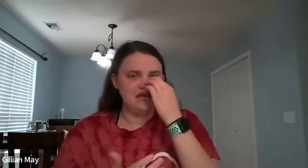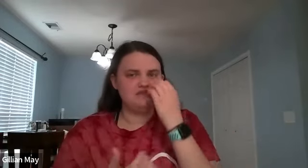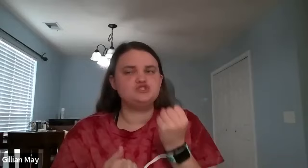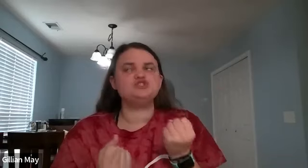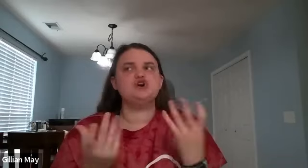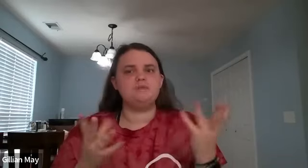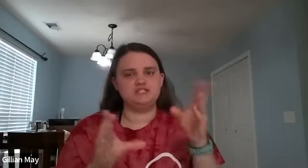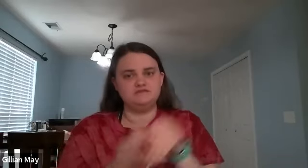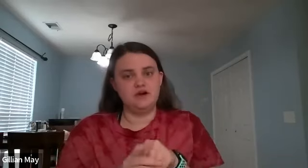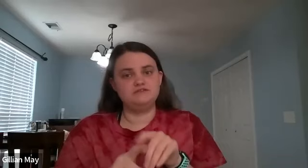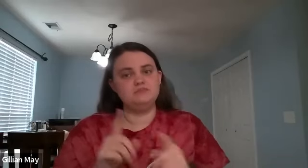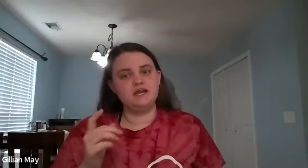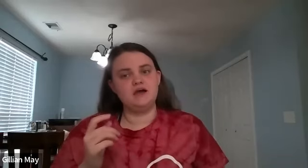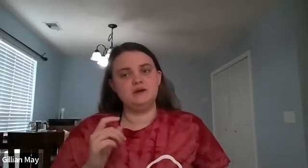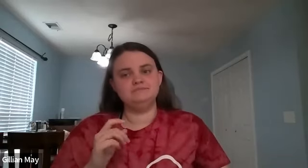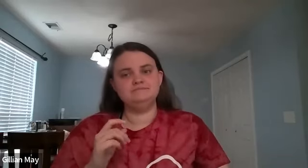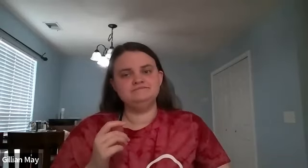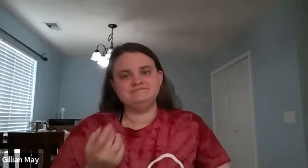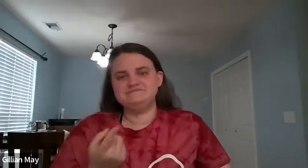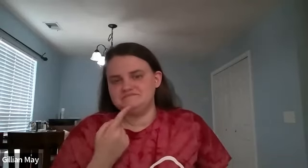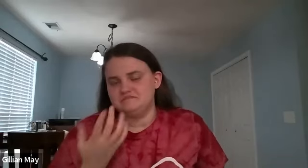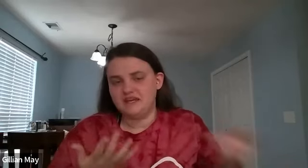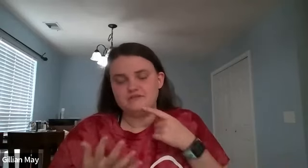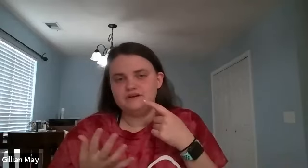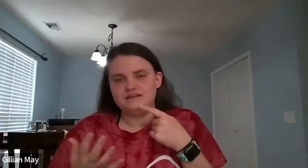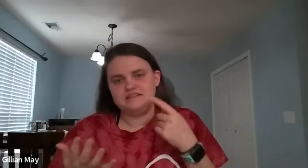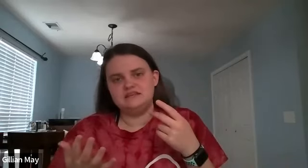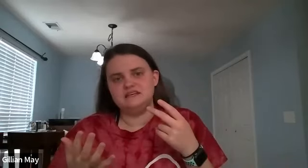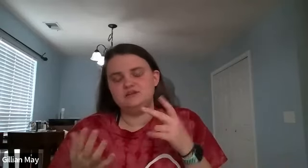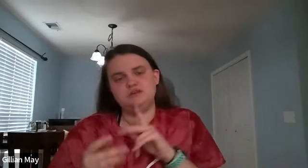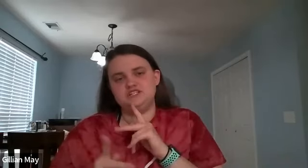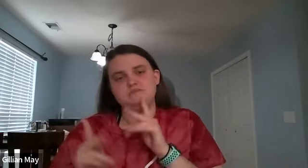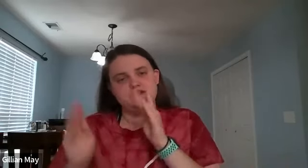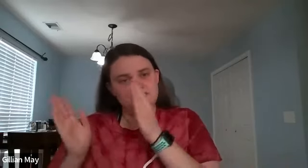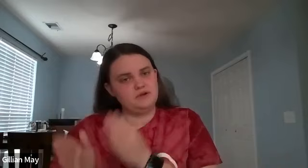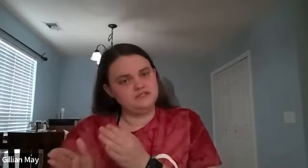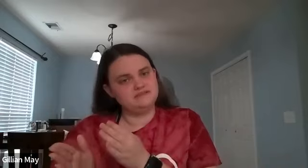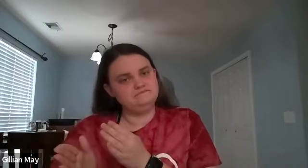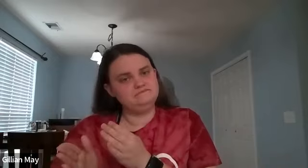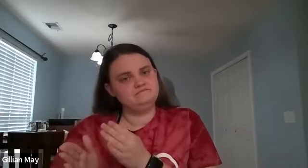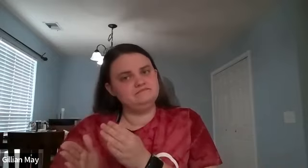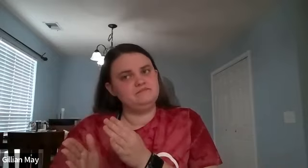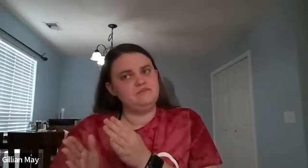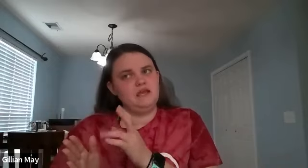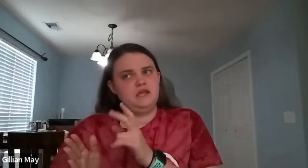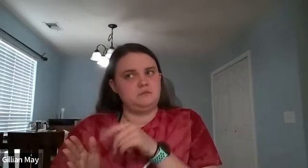and there's so much involved. But like what I've said is like it really just depends on the person and your